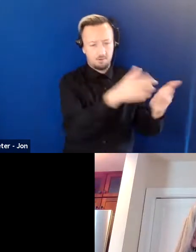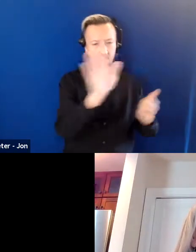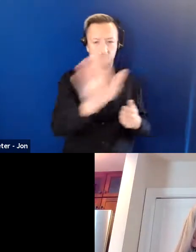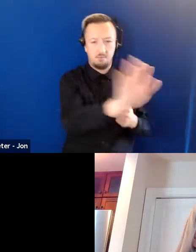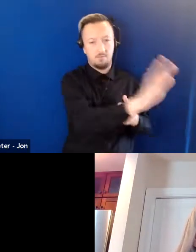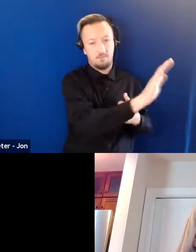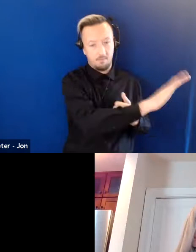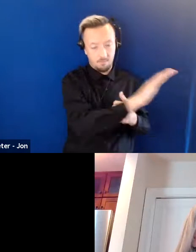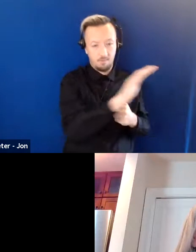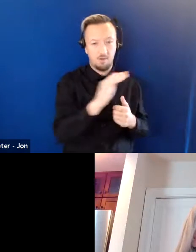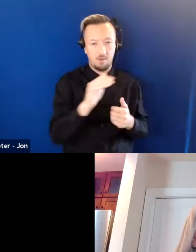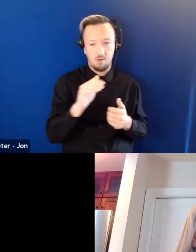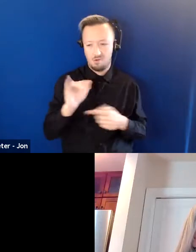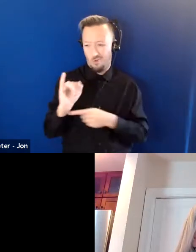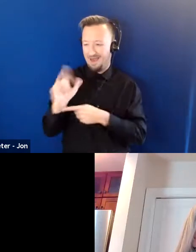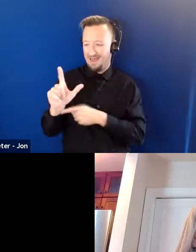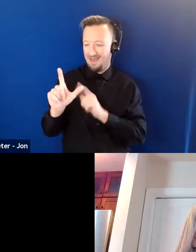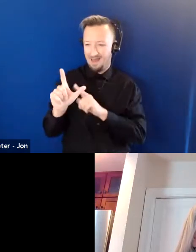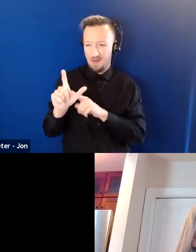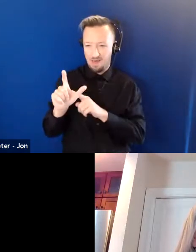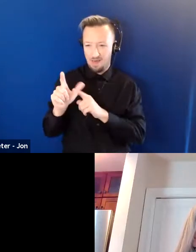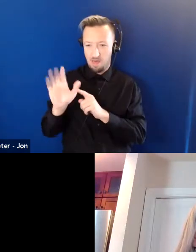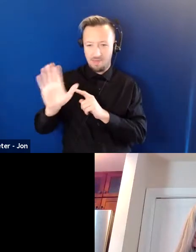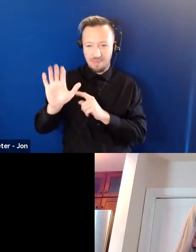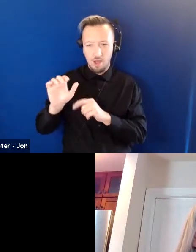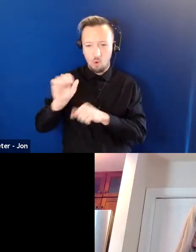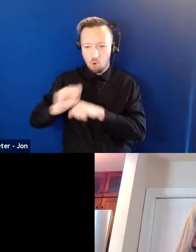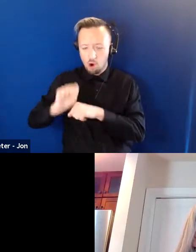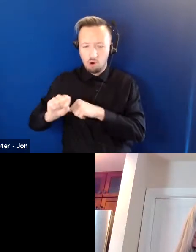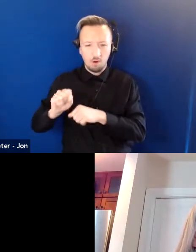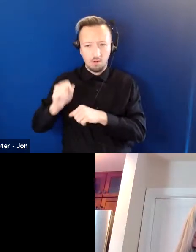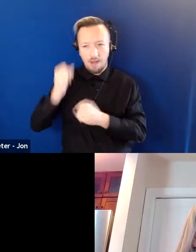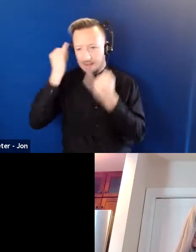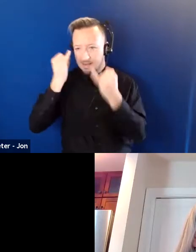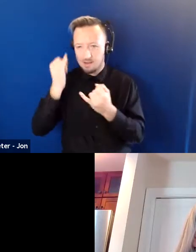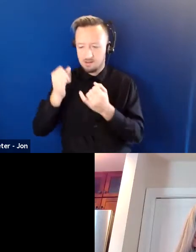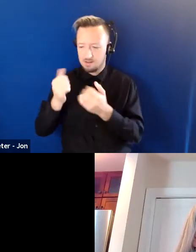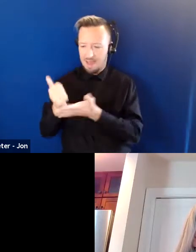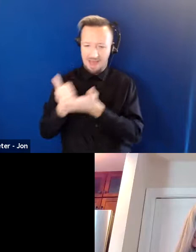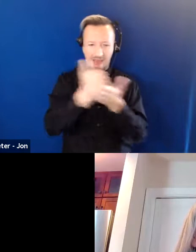made within IL to learn about the communities they may serve and advocate for?